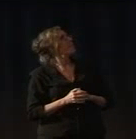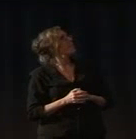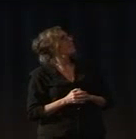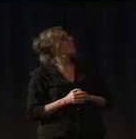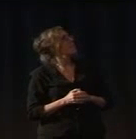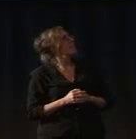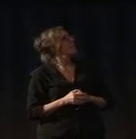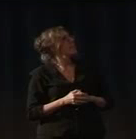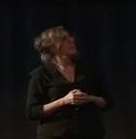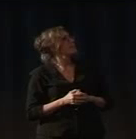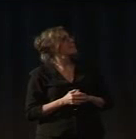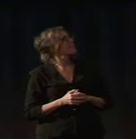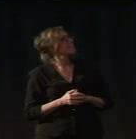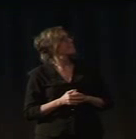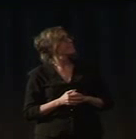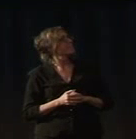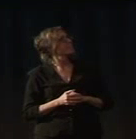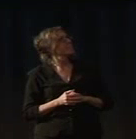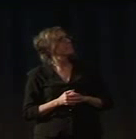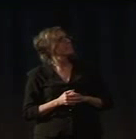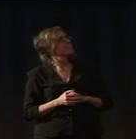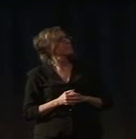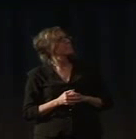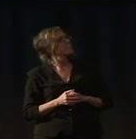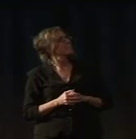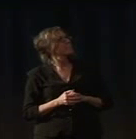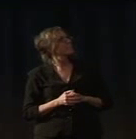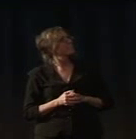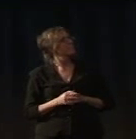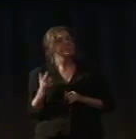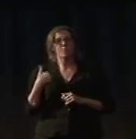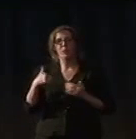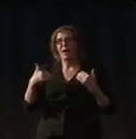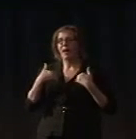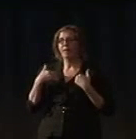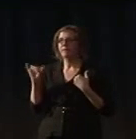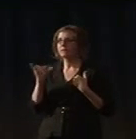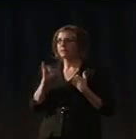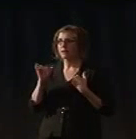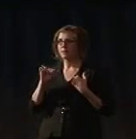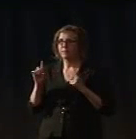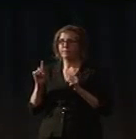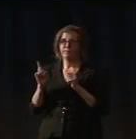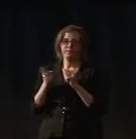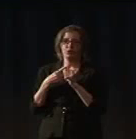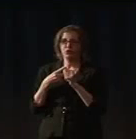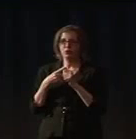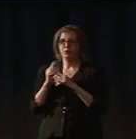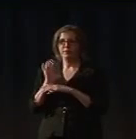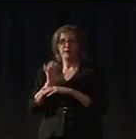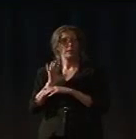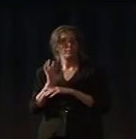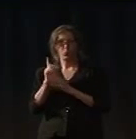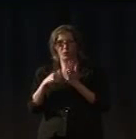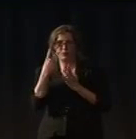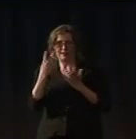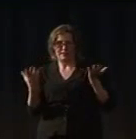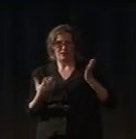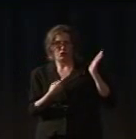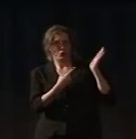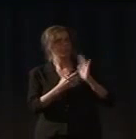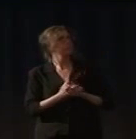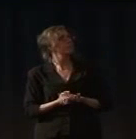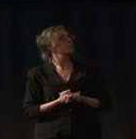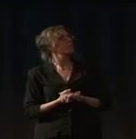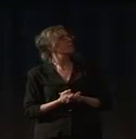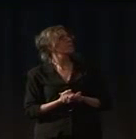a great thing. We had the same first film, that is, of course, that you see there on the